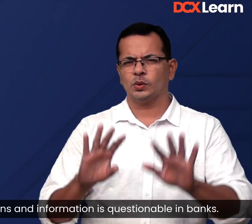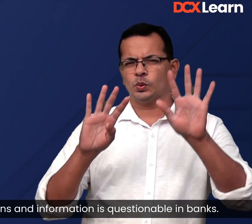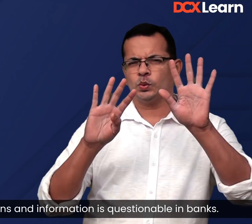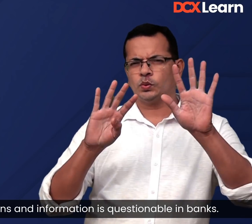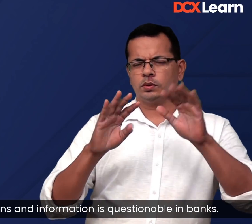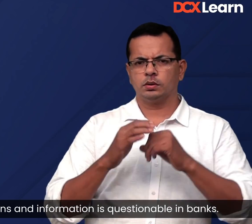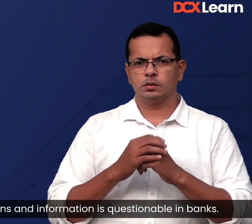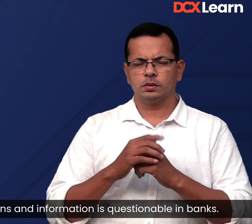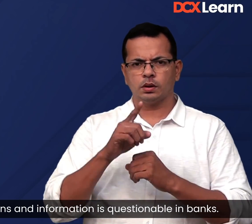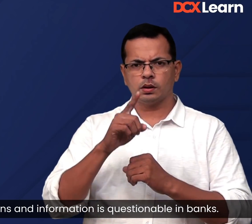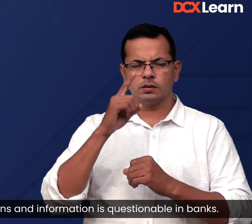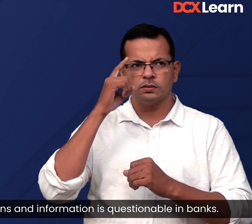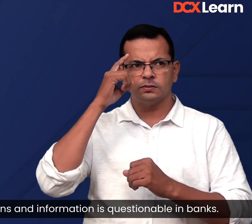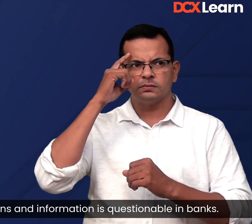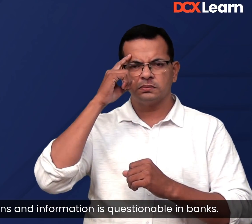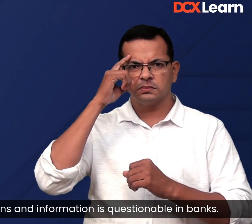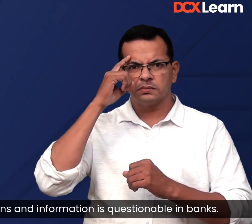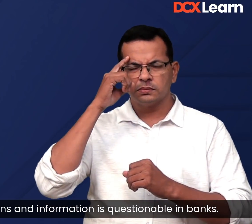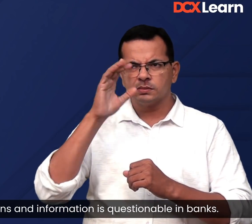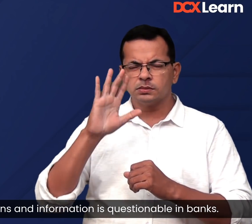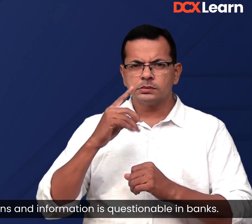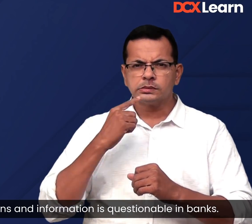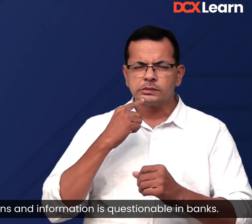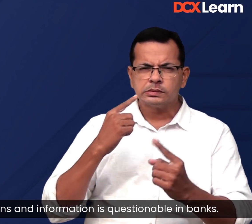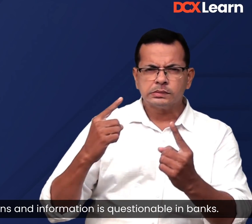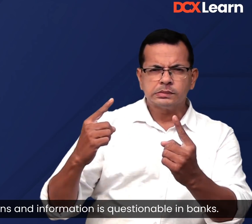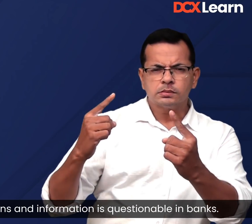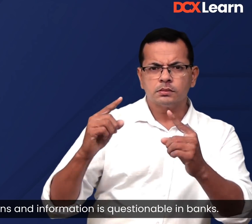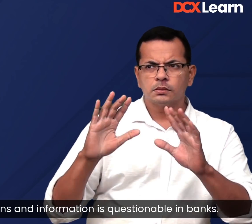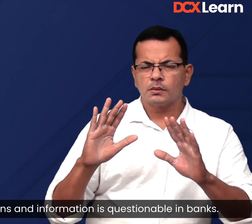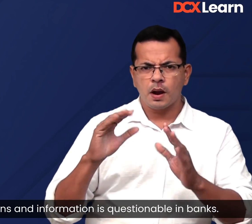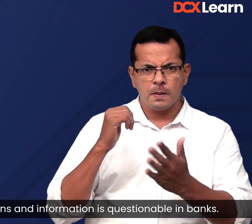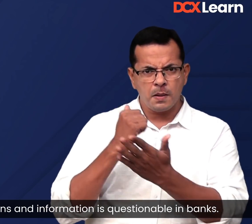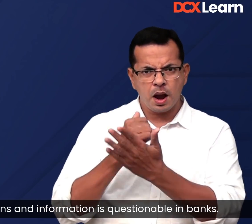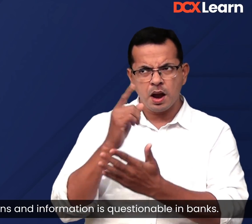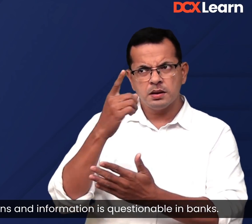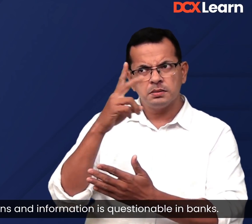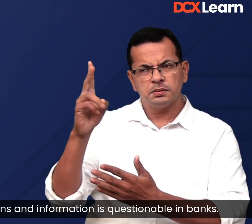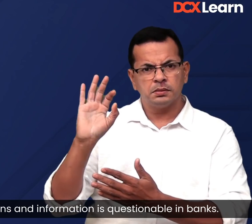also the safety of transactions and information is questionable in banks